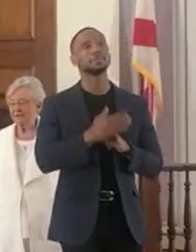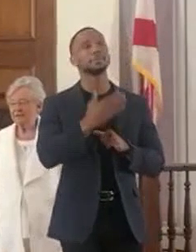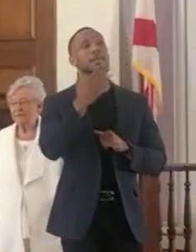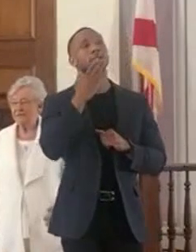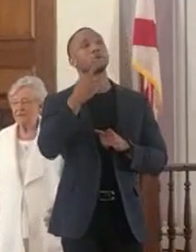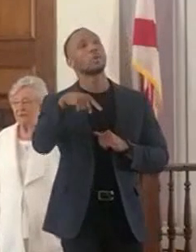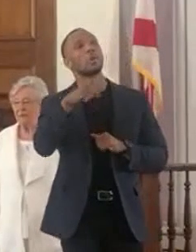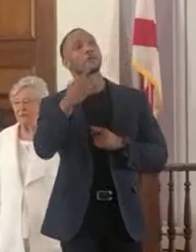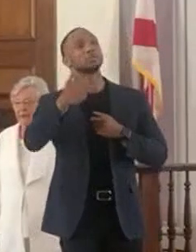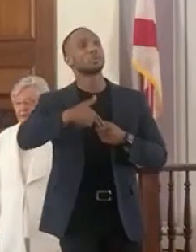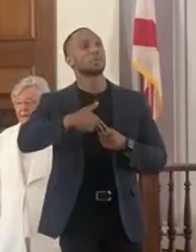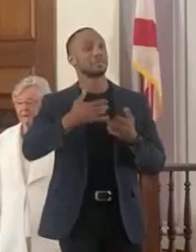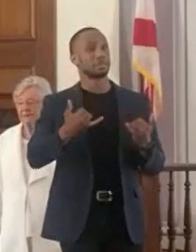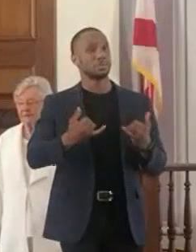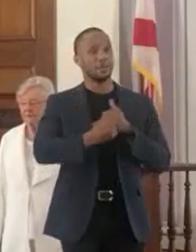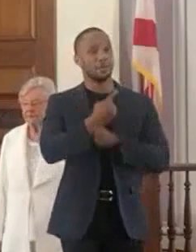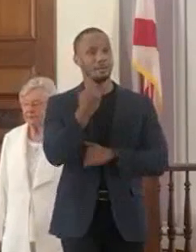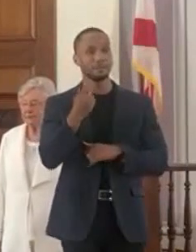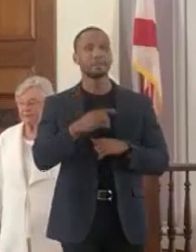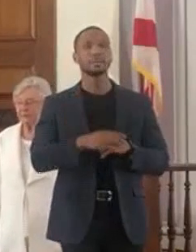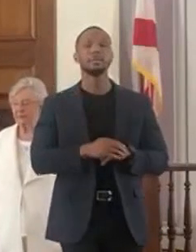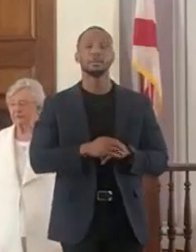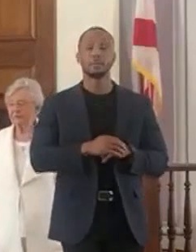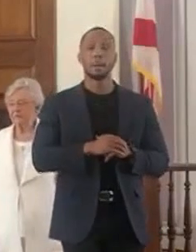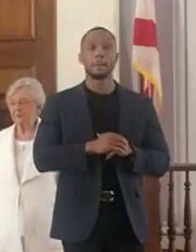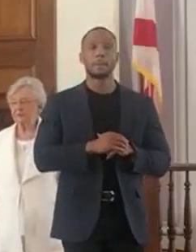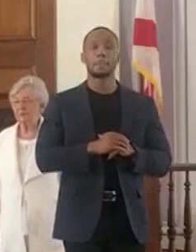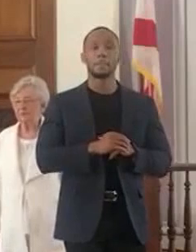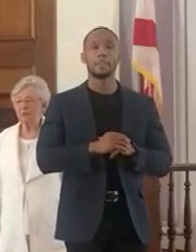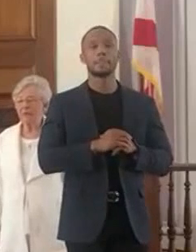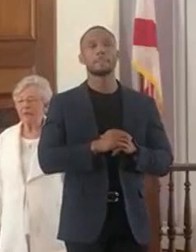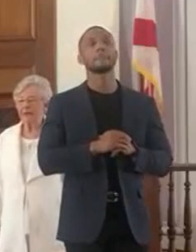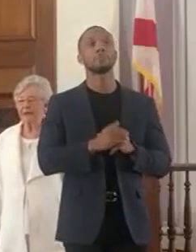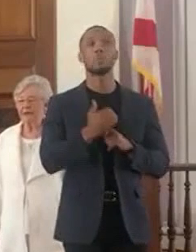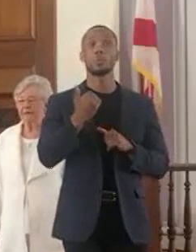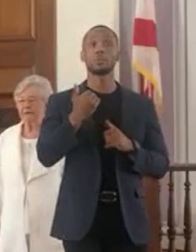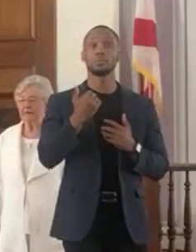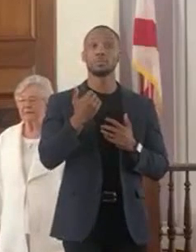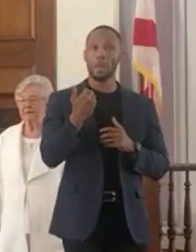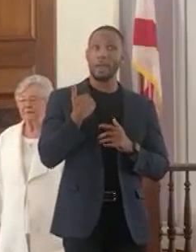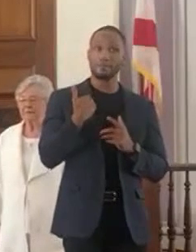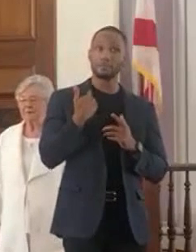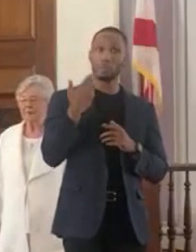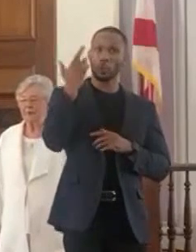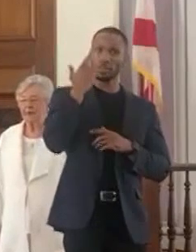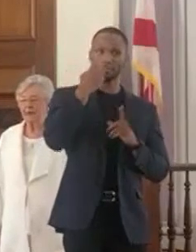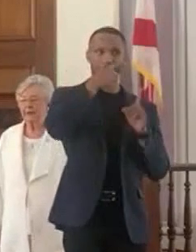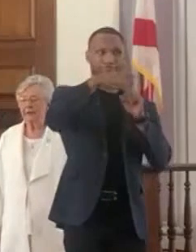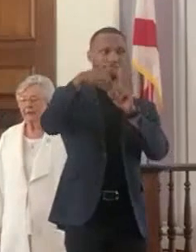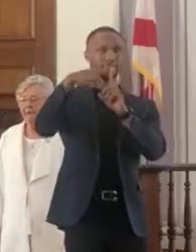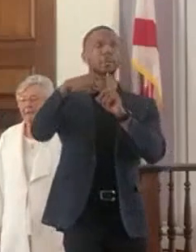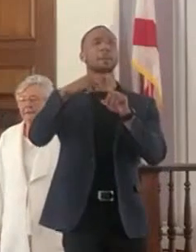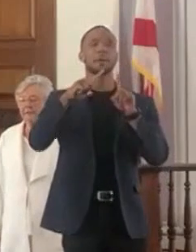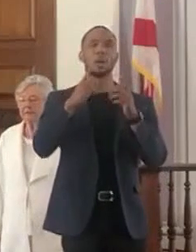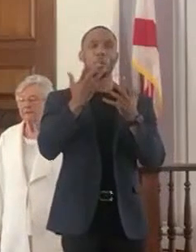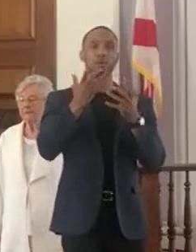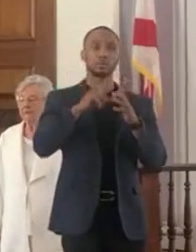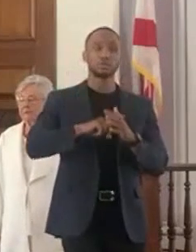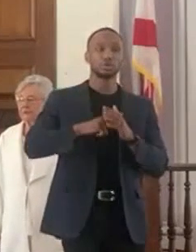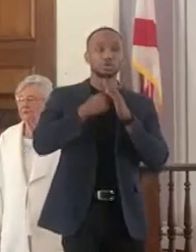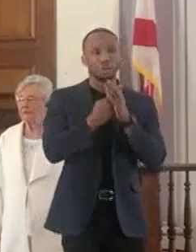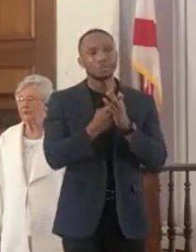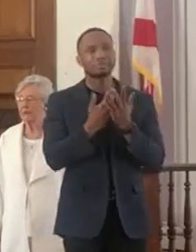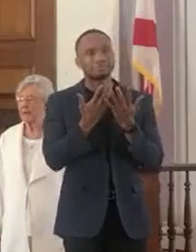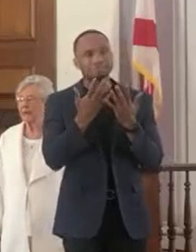you all for joining us this morning. We do have reason for some optimism, although I do want to start on a little more somber